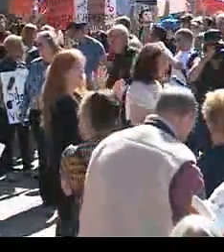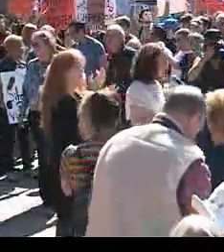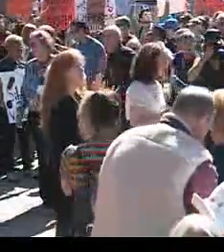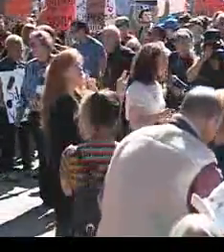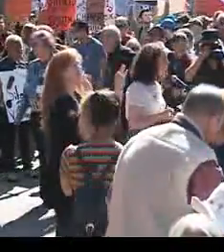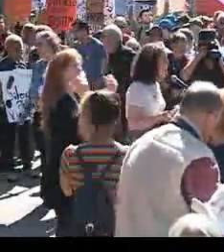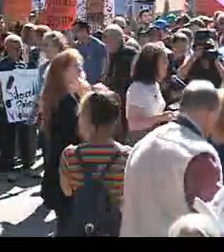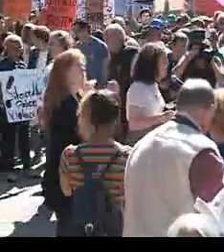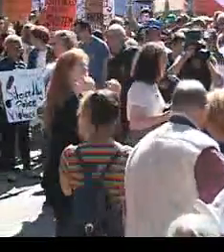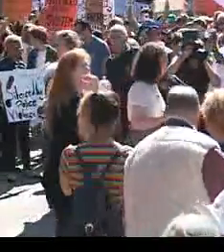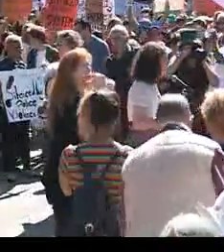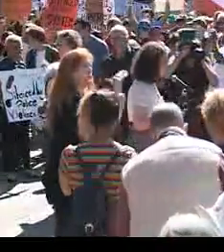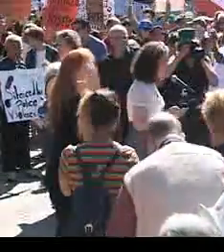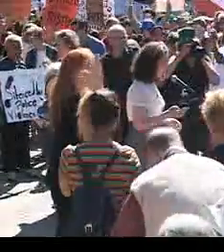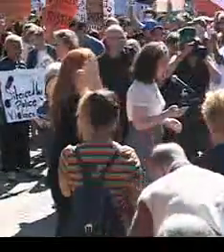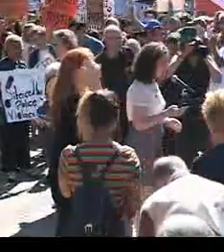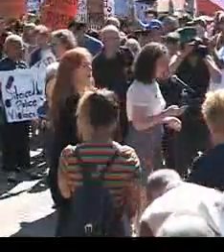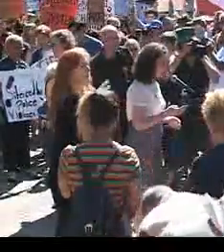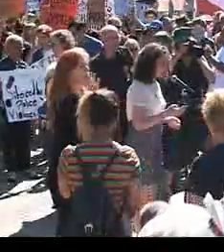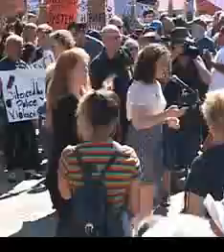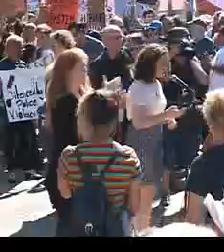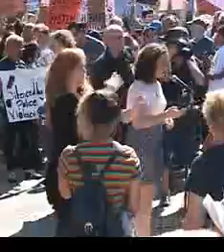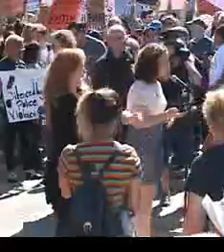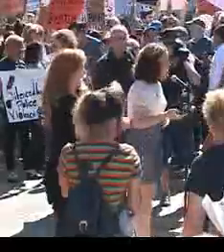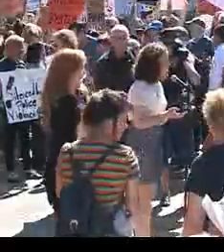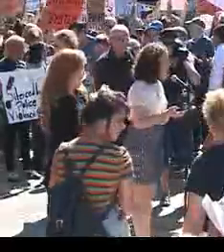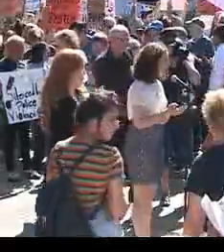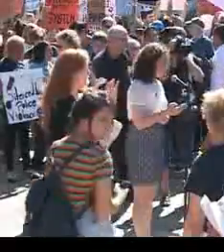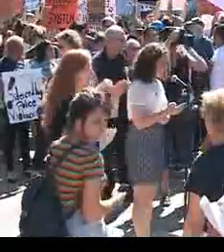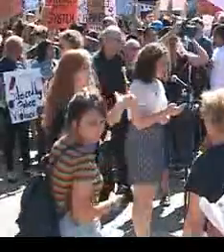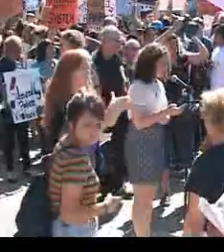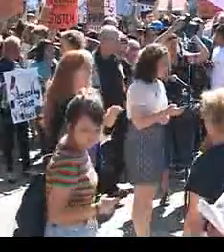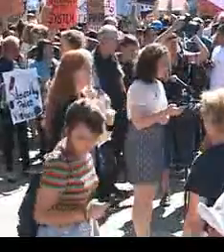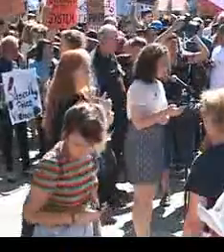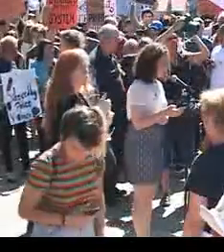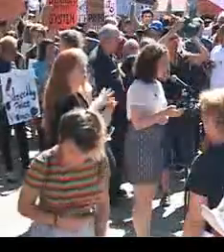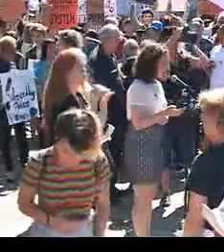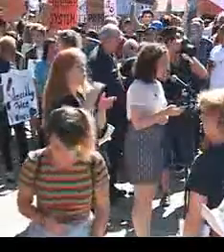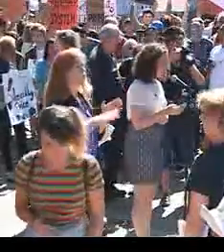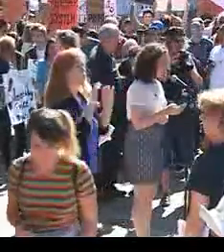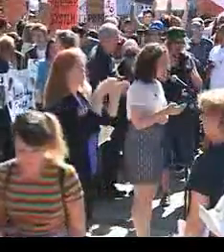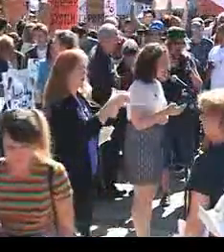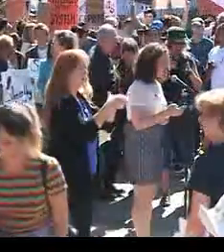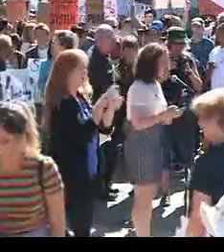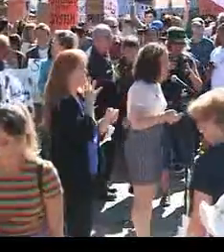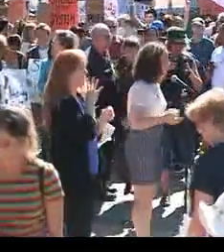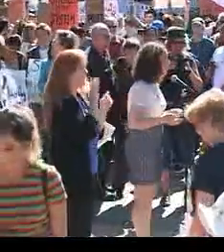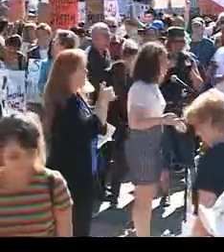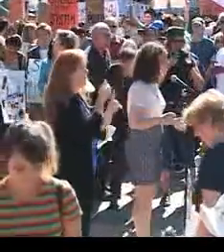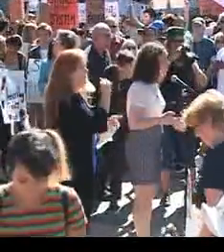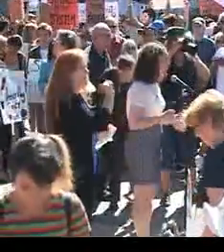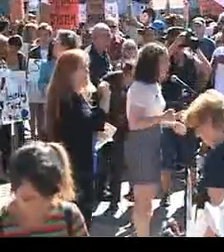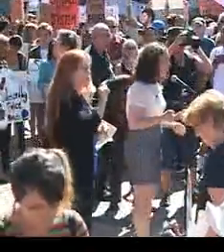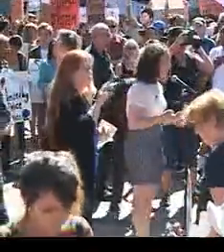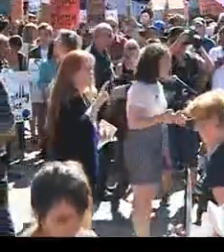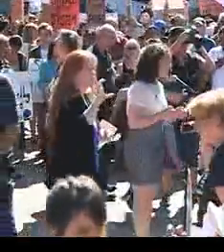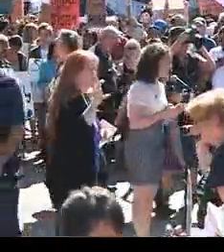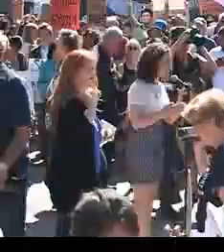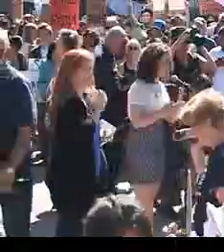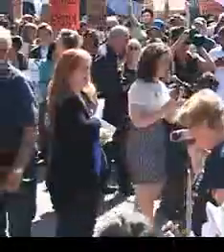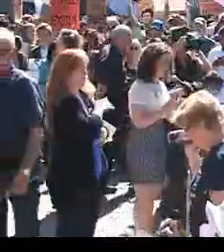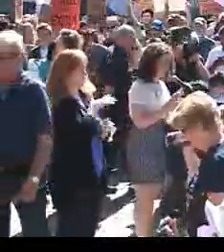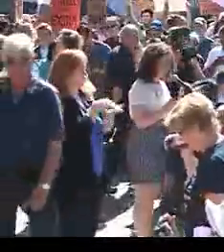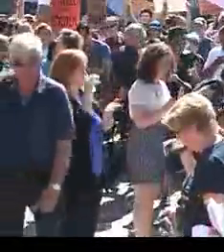want to talk about the power of an organized student body. When I talk about the ASUC, our student government here at Cal, I like to remind everyone that we're the